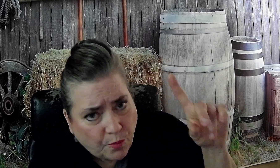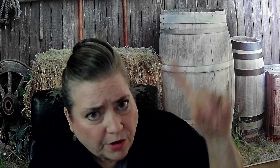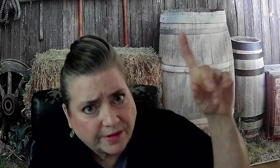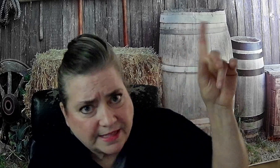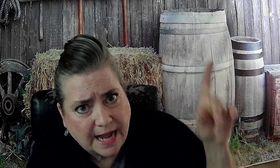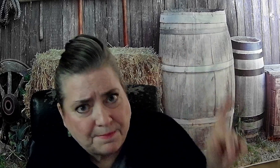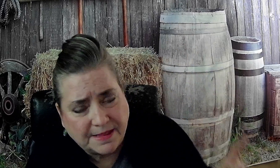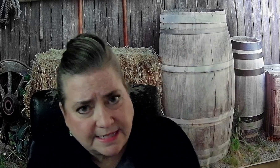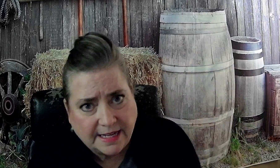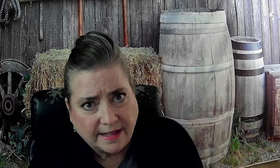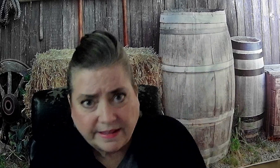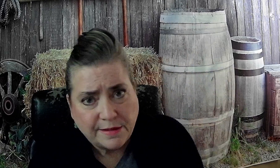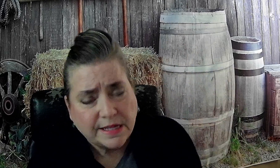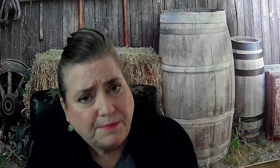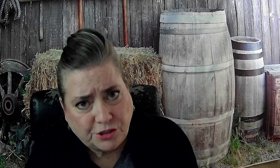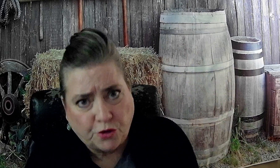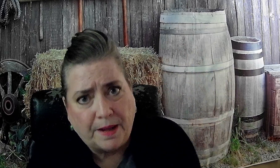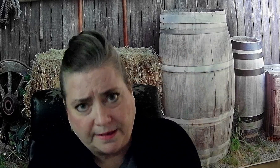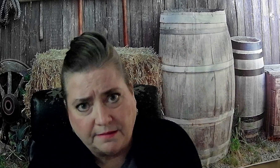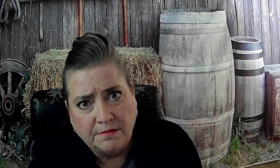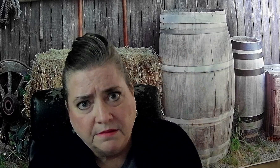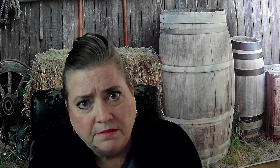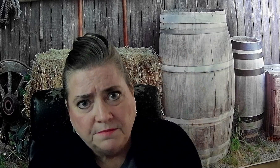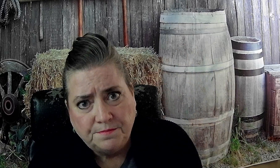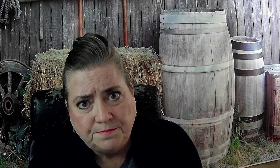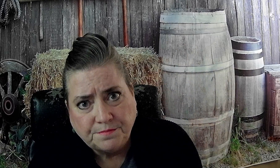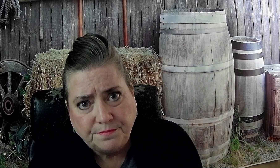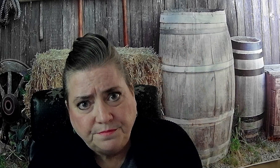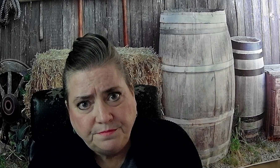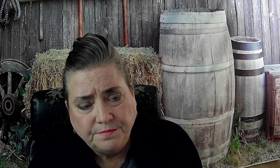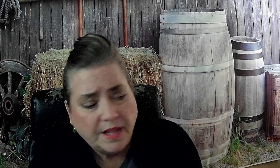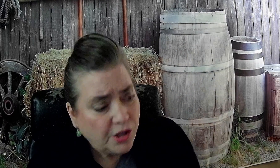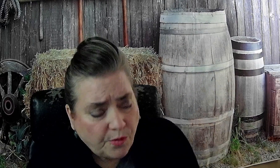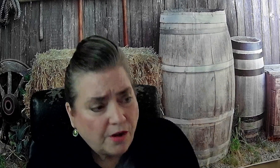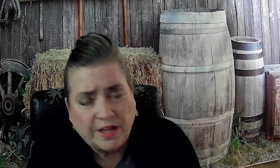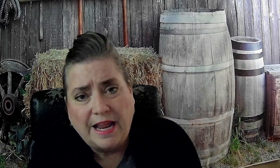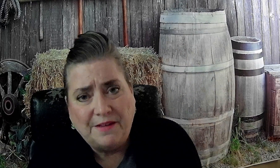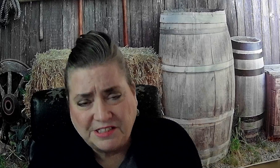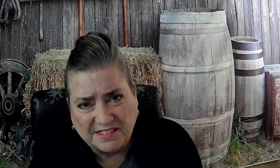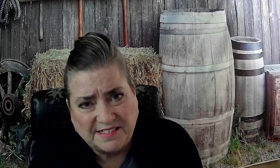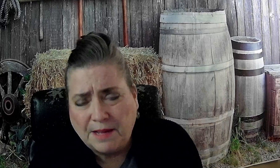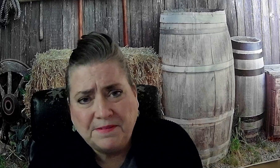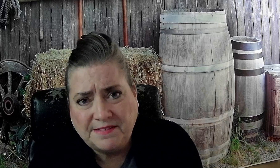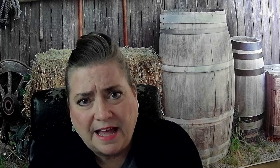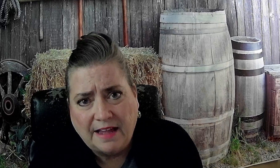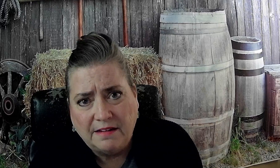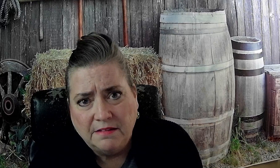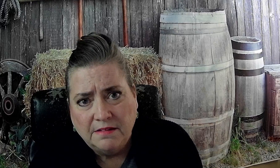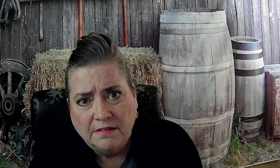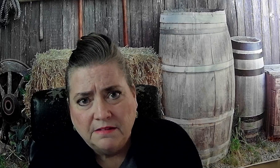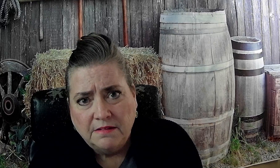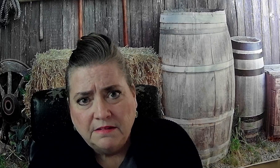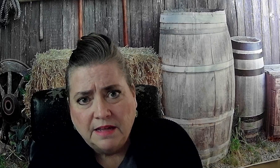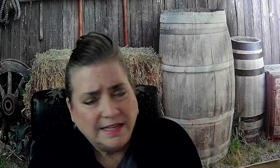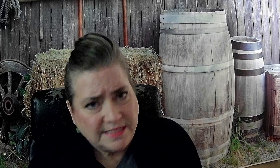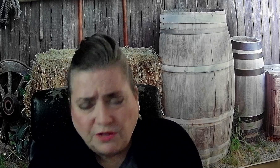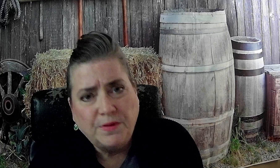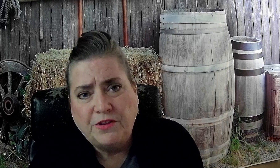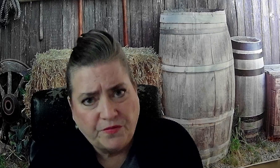at the top of the ticket, and that's going to be Joe Biden. And you all are going to have to just step aside and deal with your feelings.